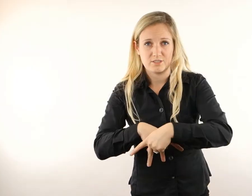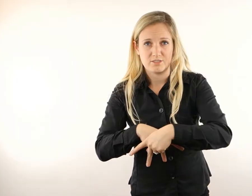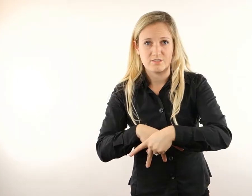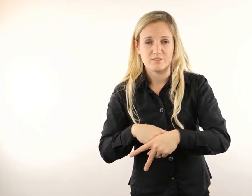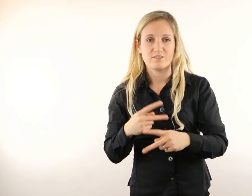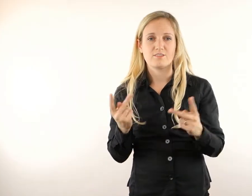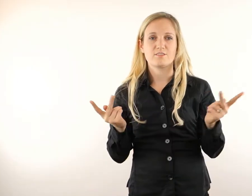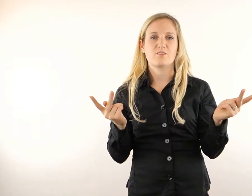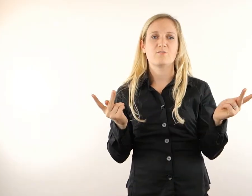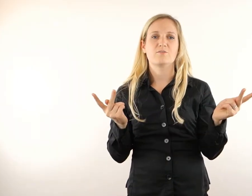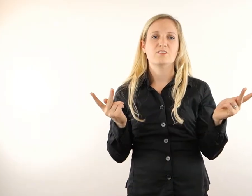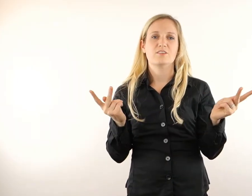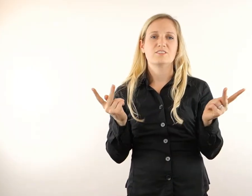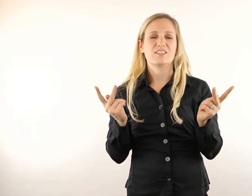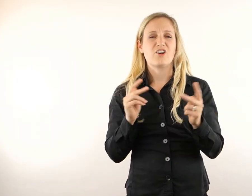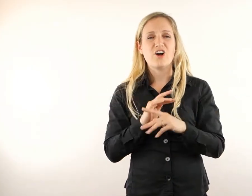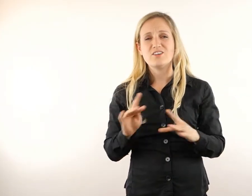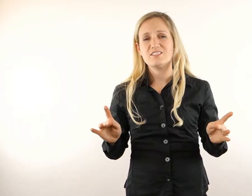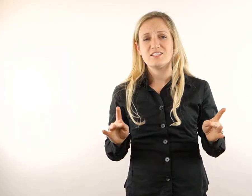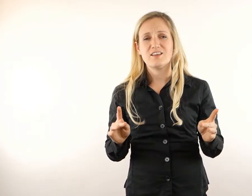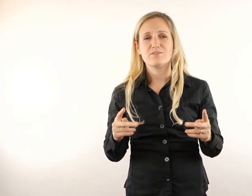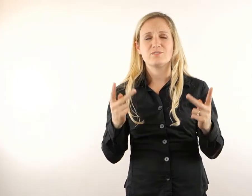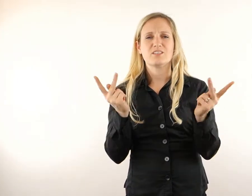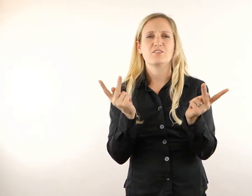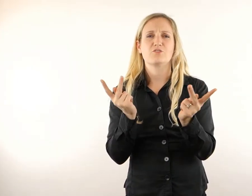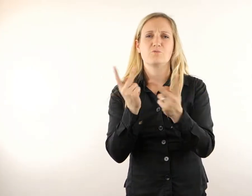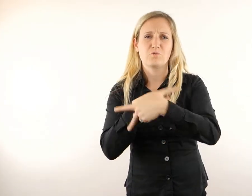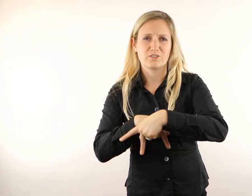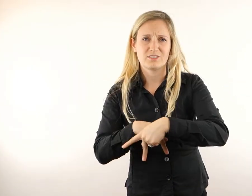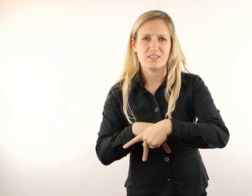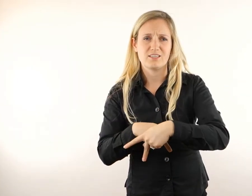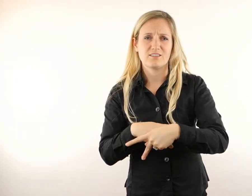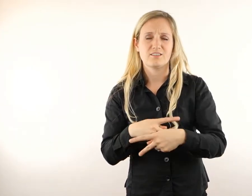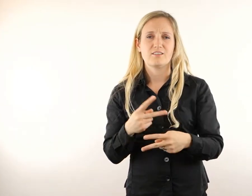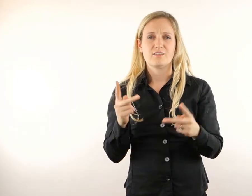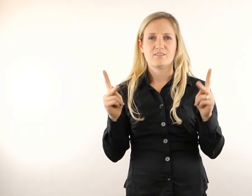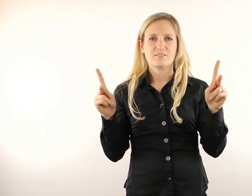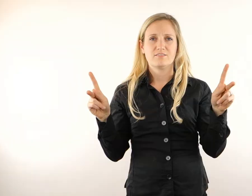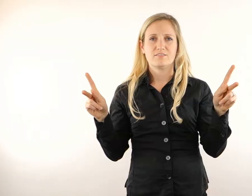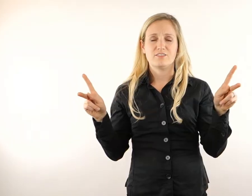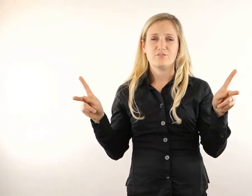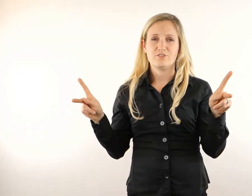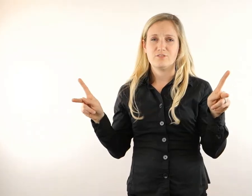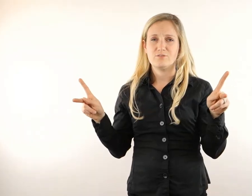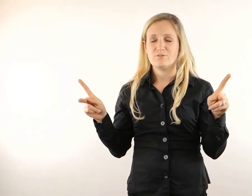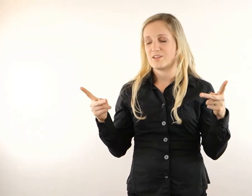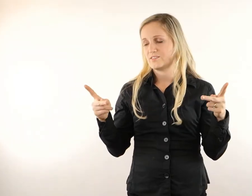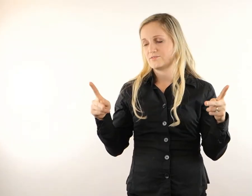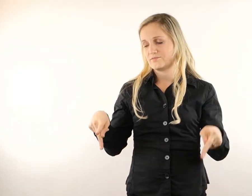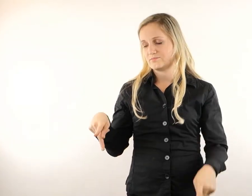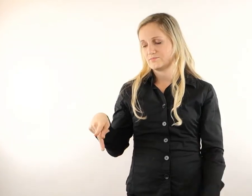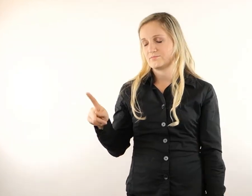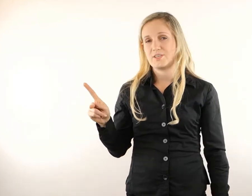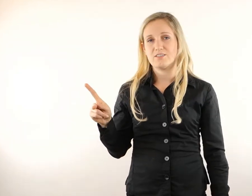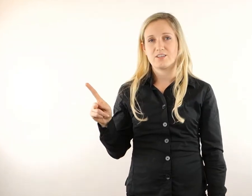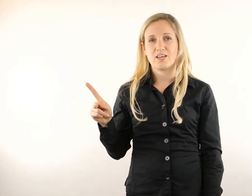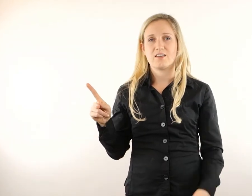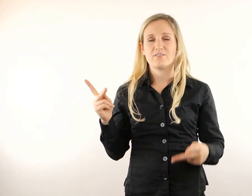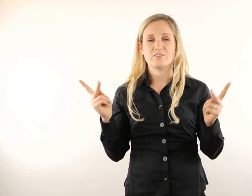worst. So it's like the hardest thing that ever was done, the worst thing. You do 2, kind of P or K, however you